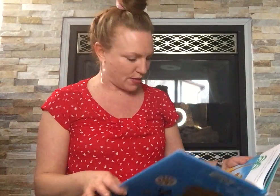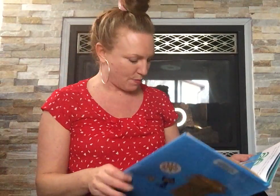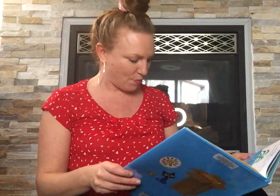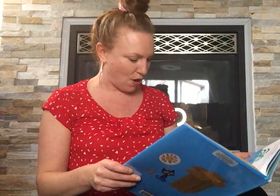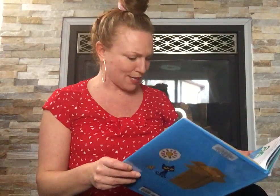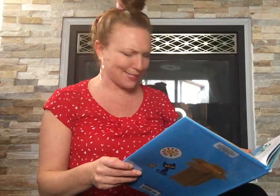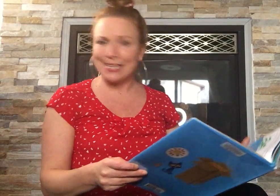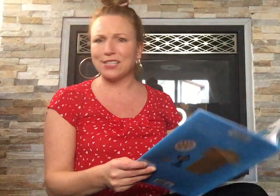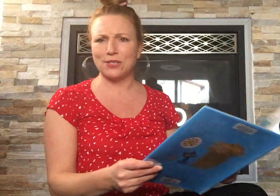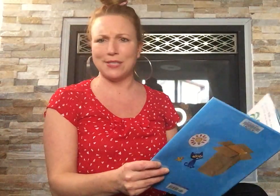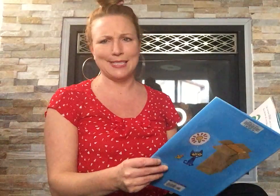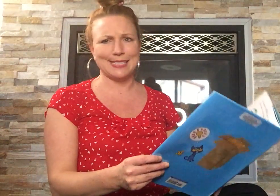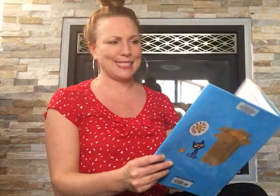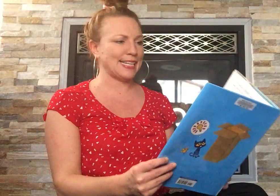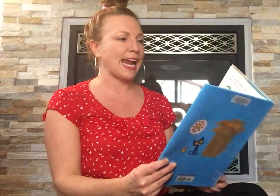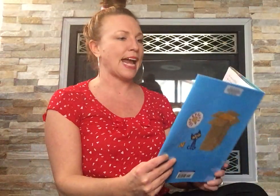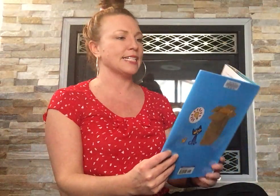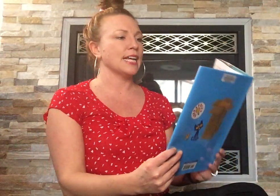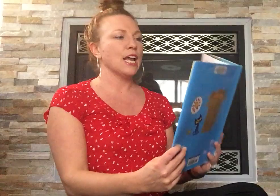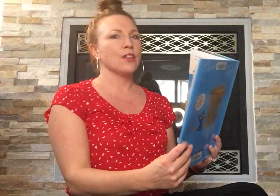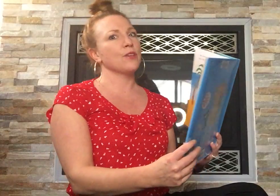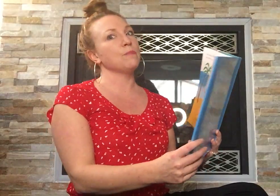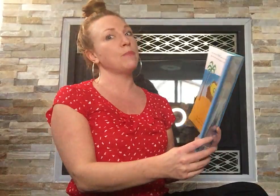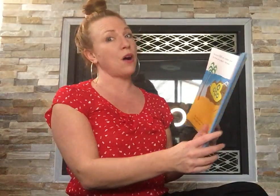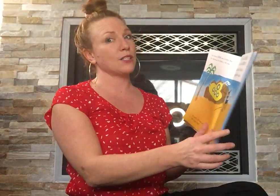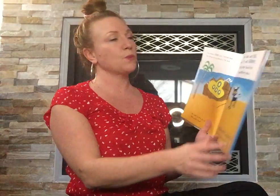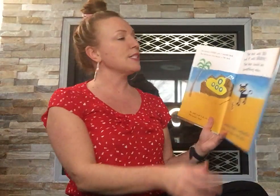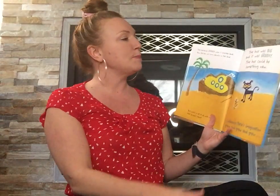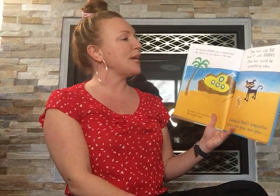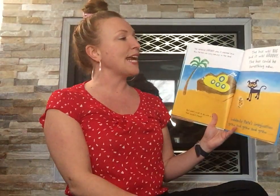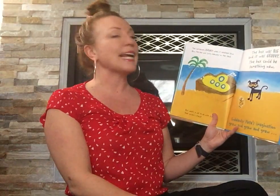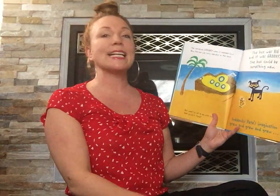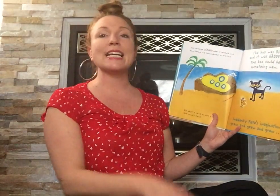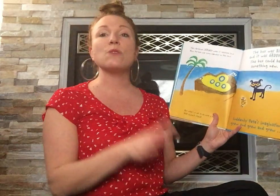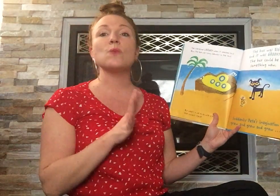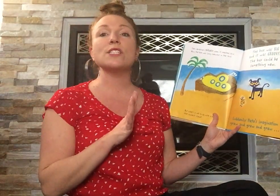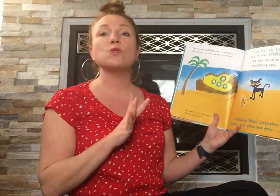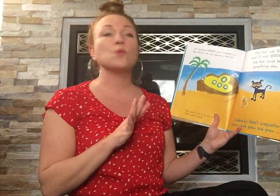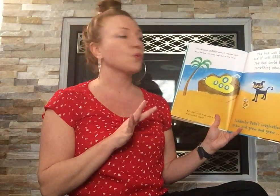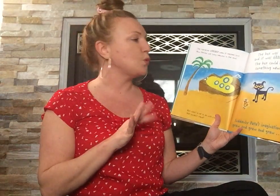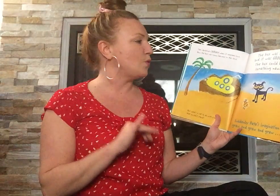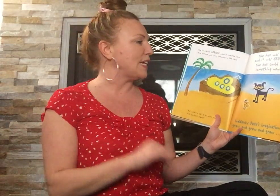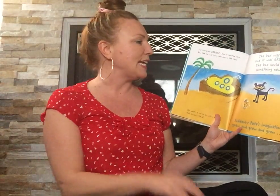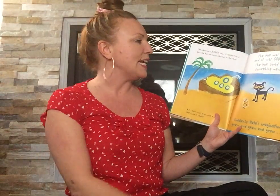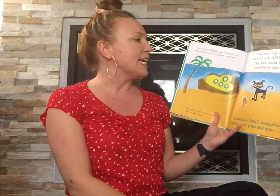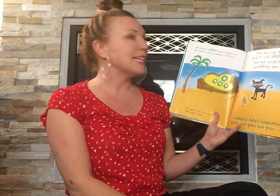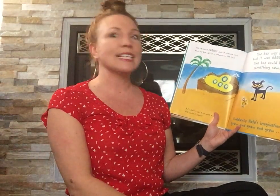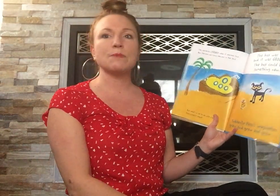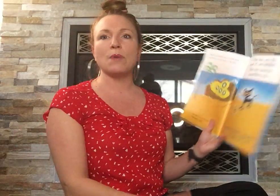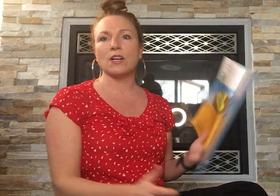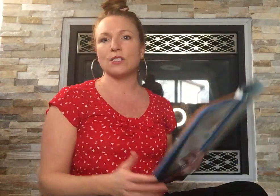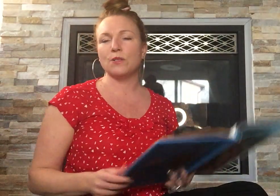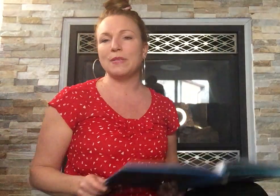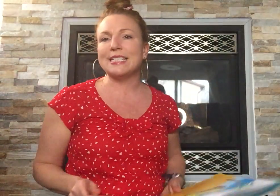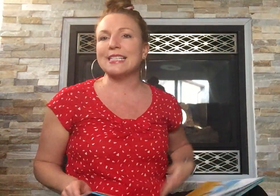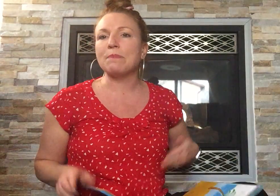a box that couldn't stand? The box was big and it was groovy. This box could be